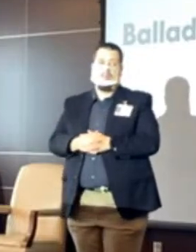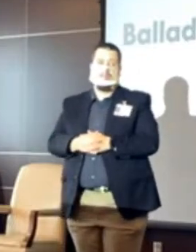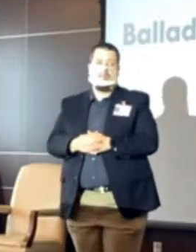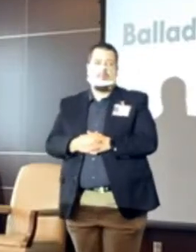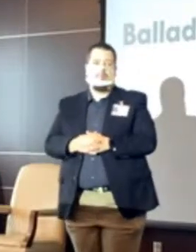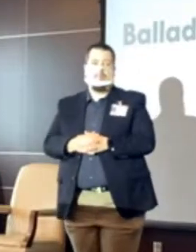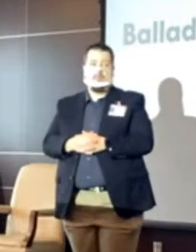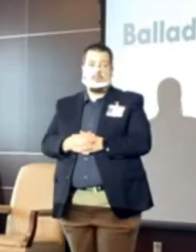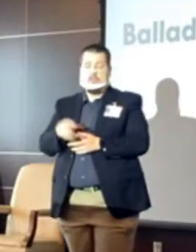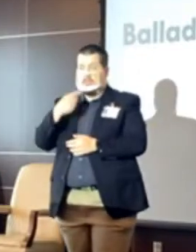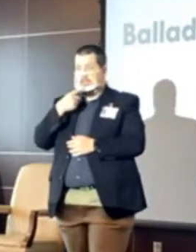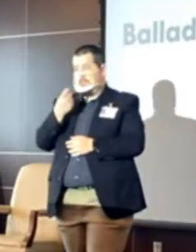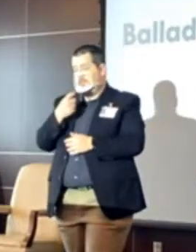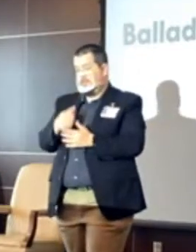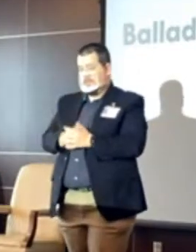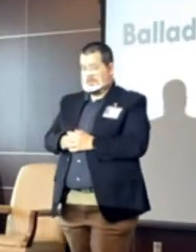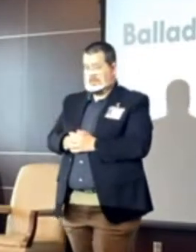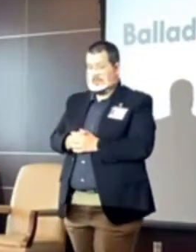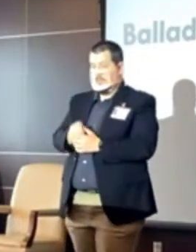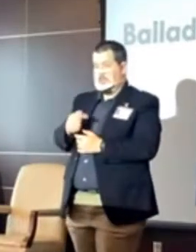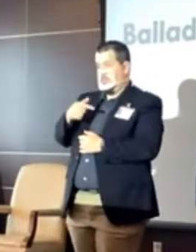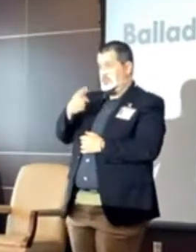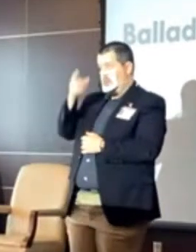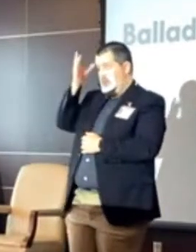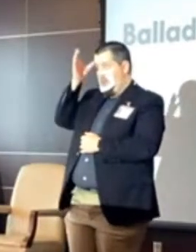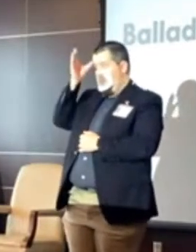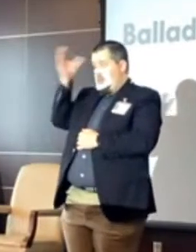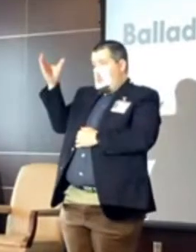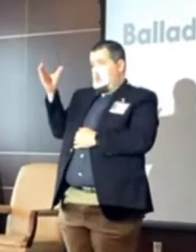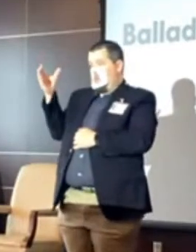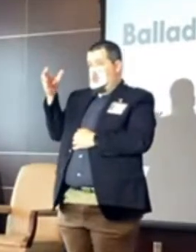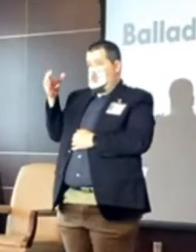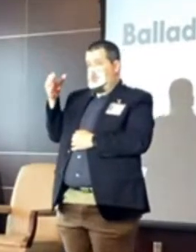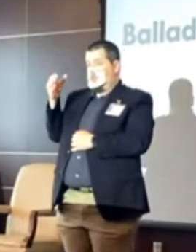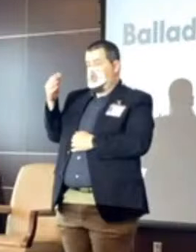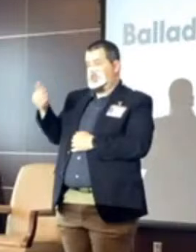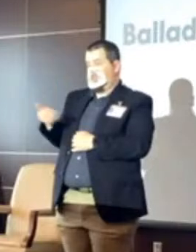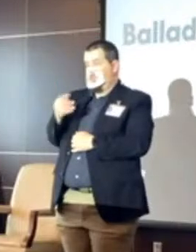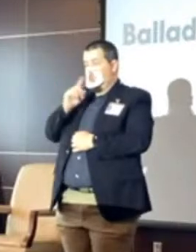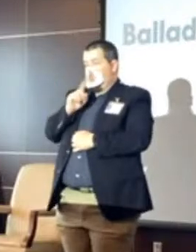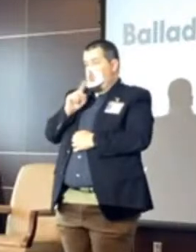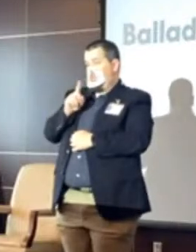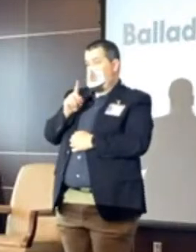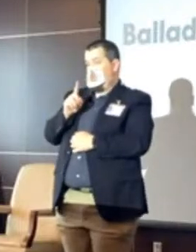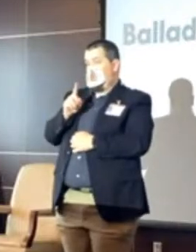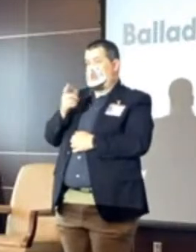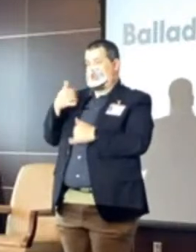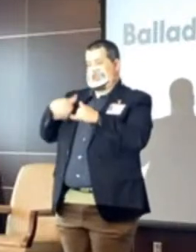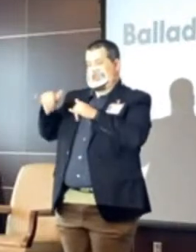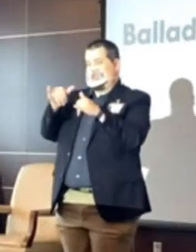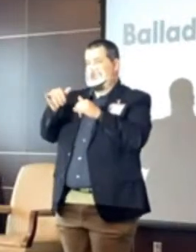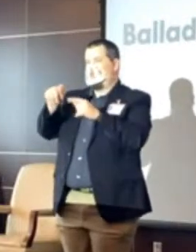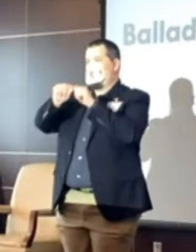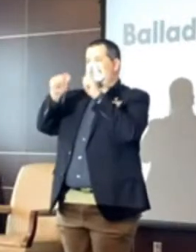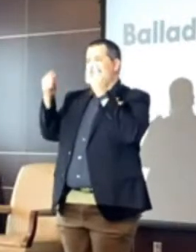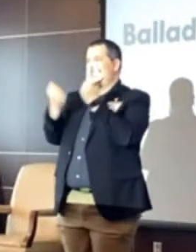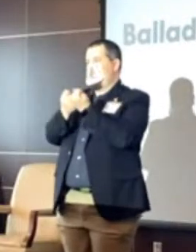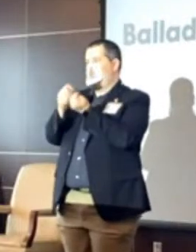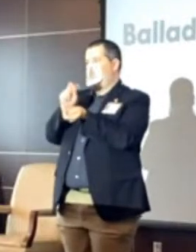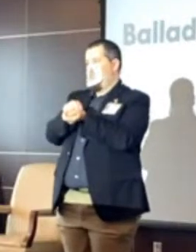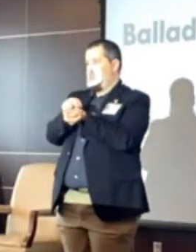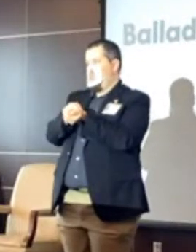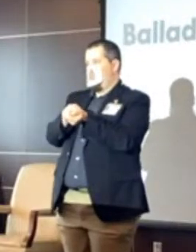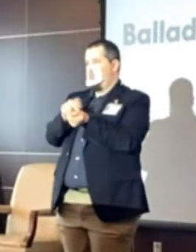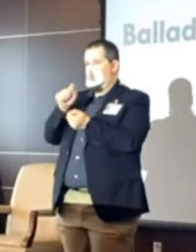You can. And so one of the concepts that we're introducing, and that really is a standard practice, is team nursing, to where you